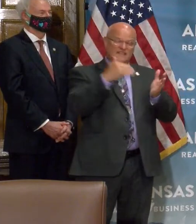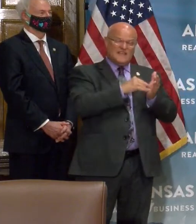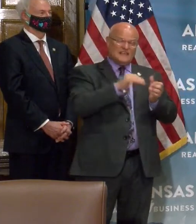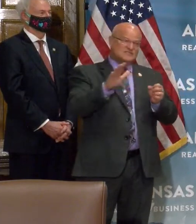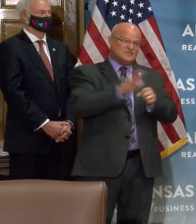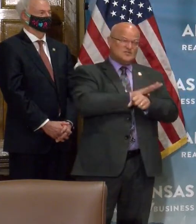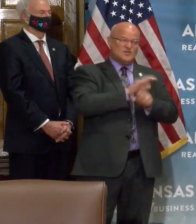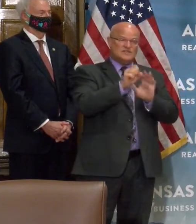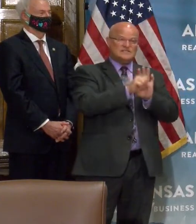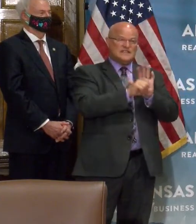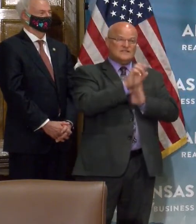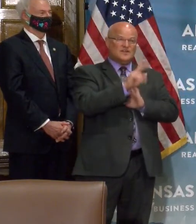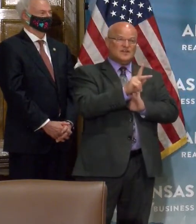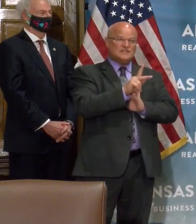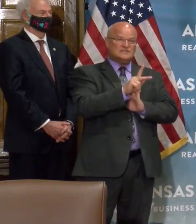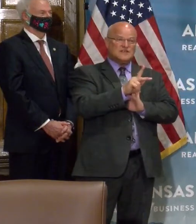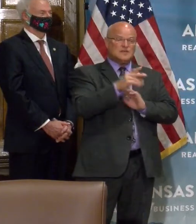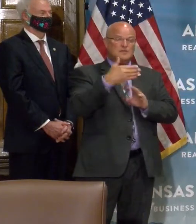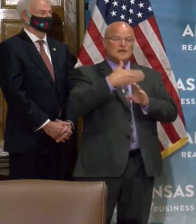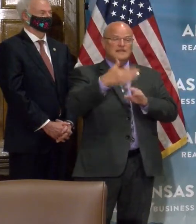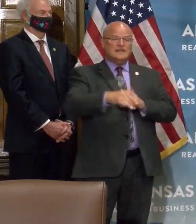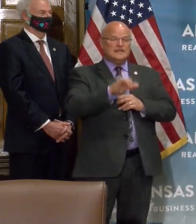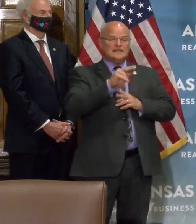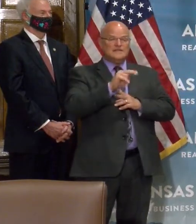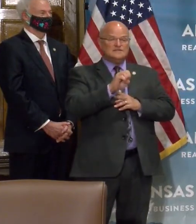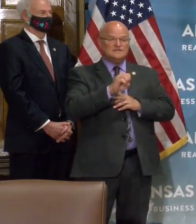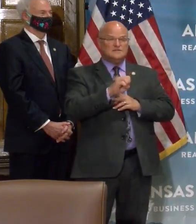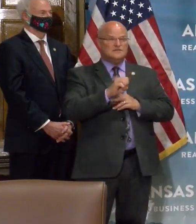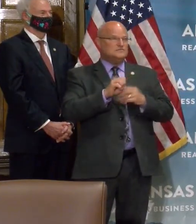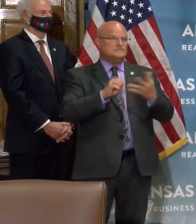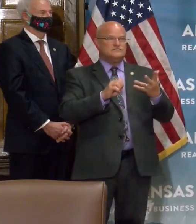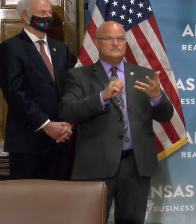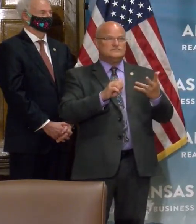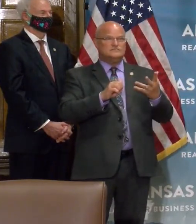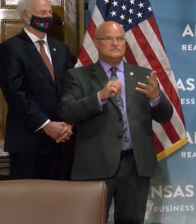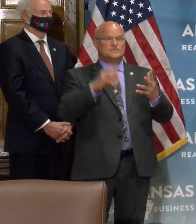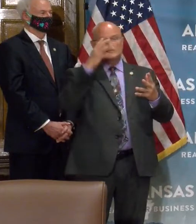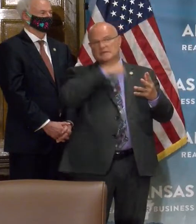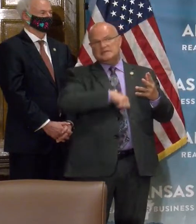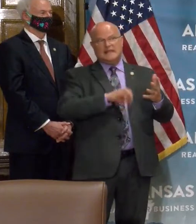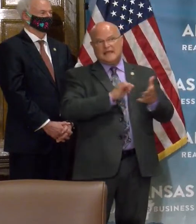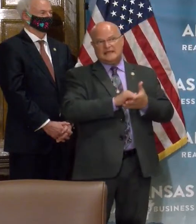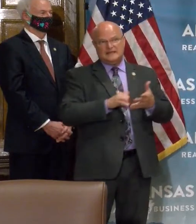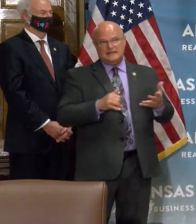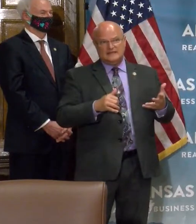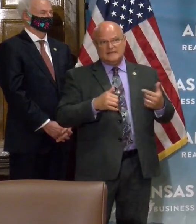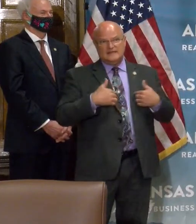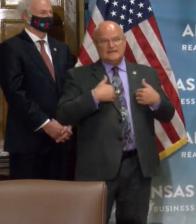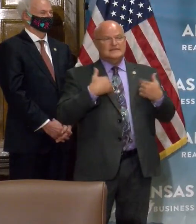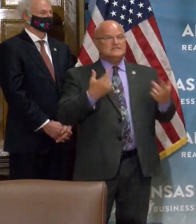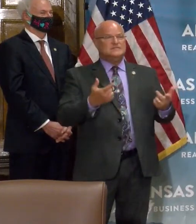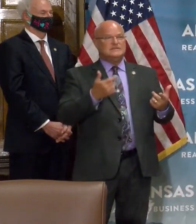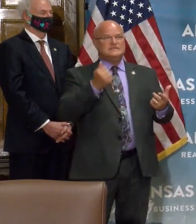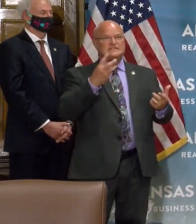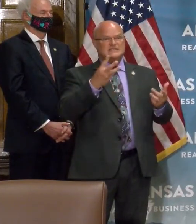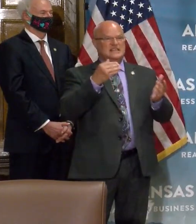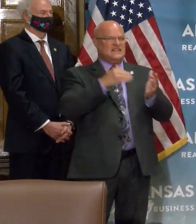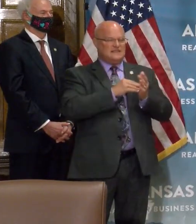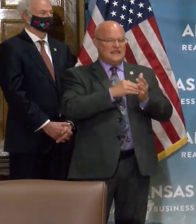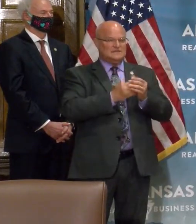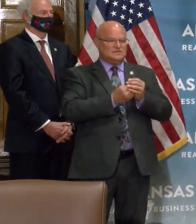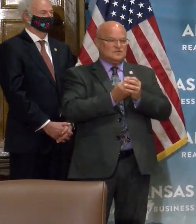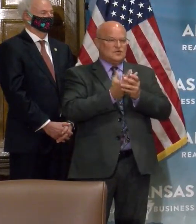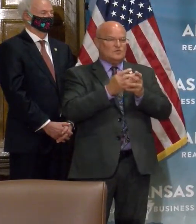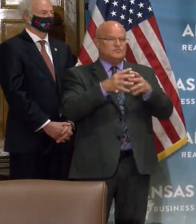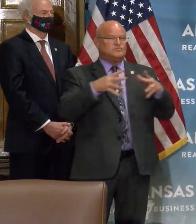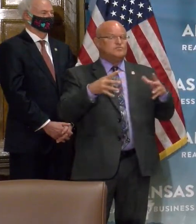state of Arkansas by the end of June. We missed that by 1,000 or two. It's been 16,000 and